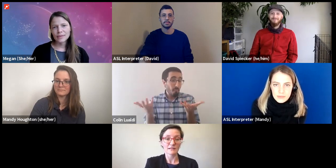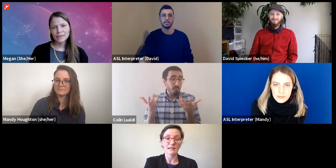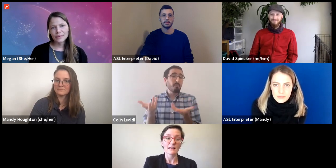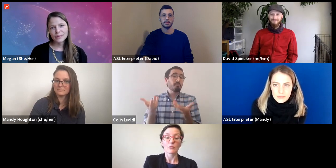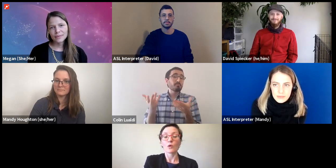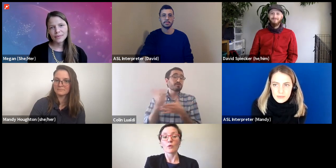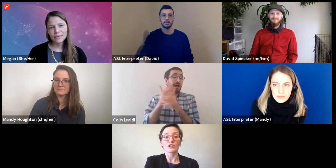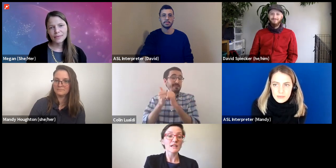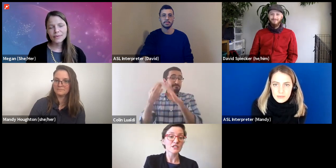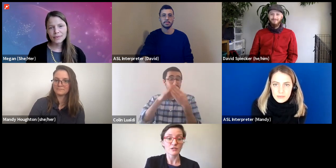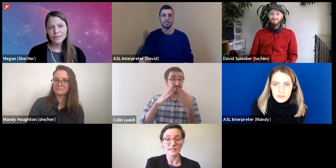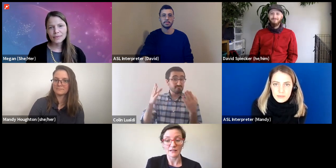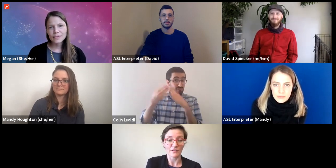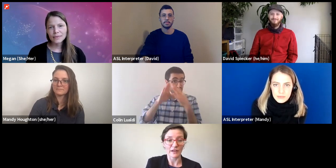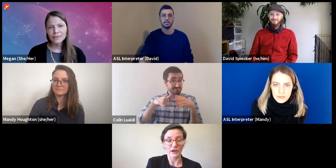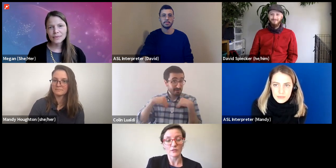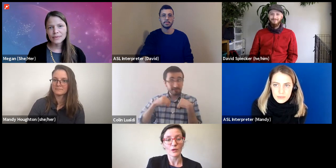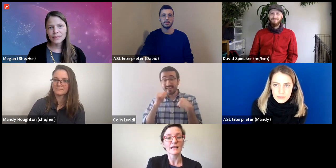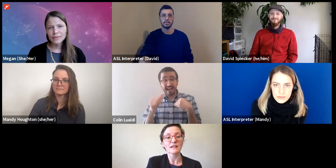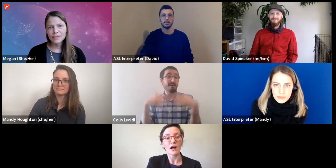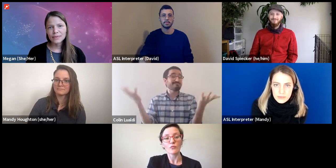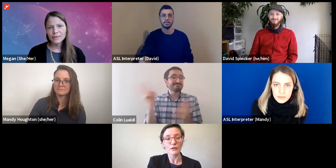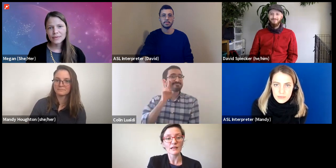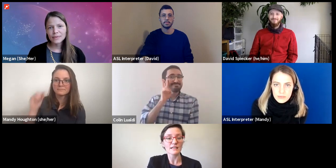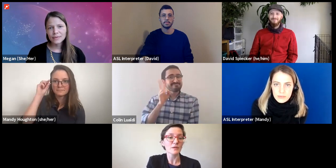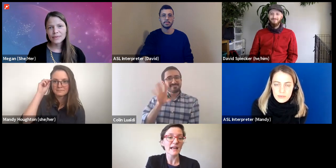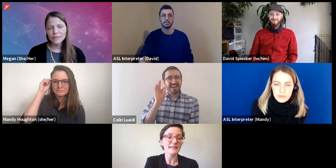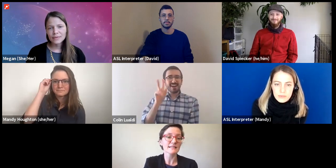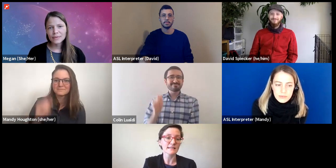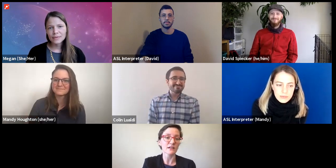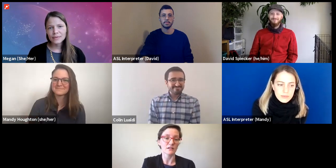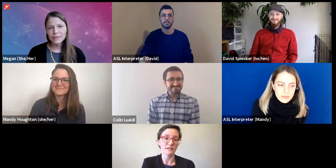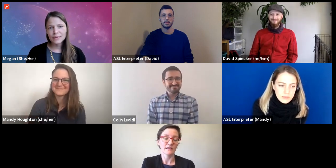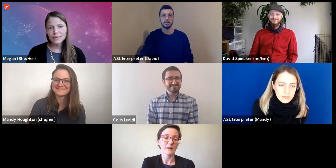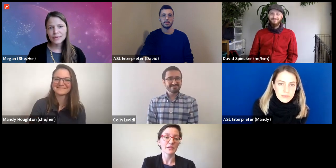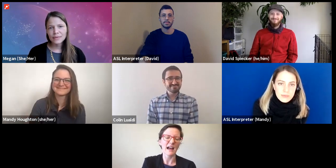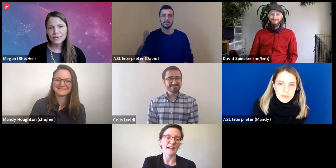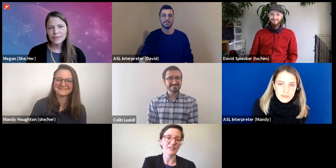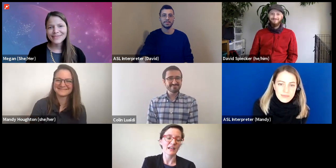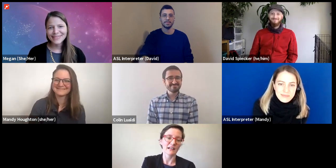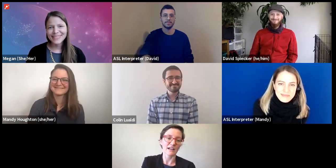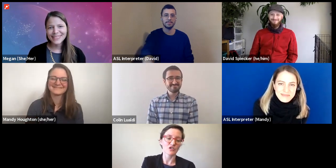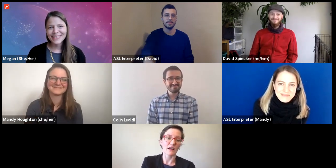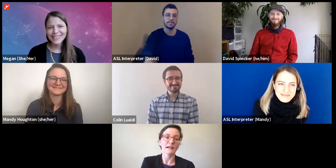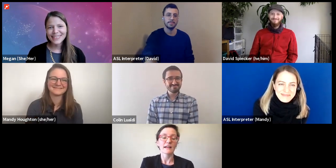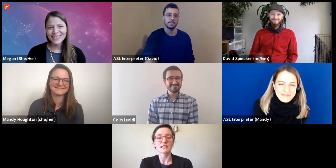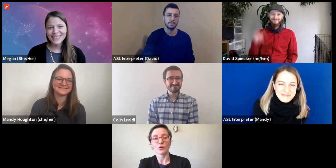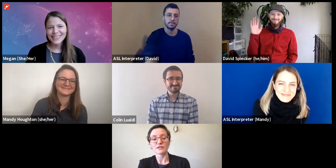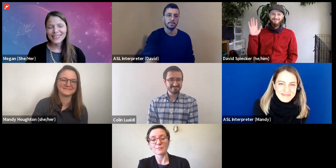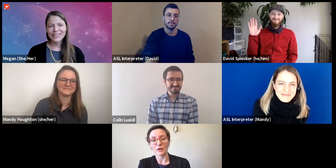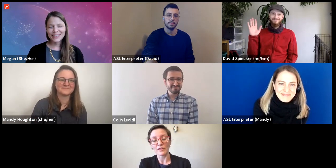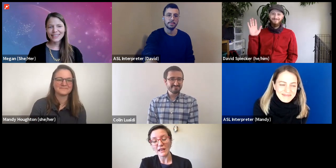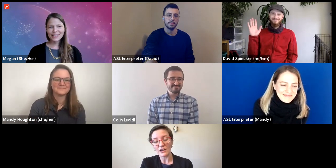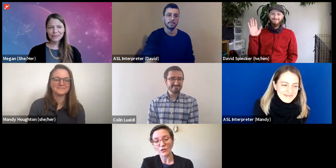something where we're just using the finger, we realize we can still imply that an electron is